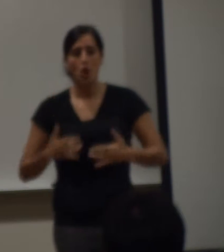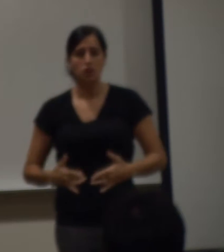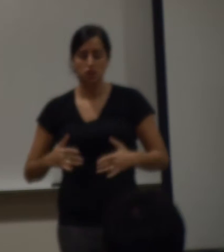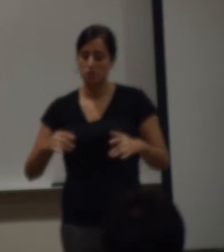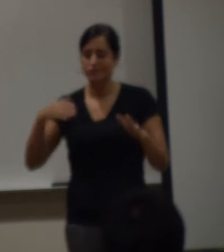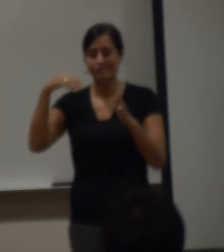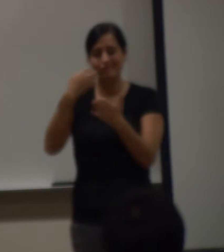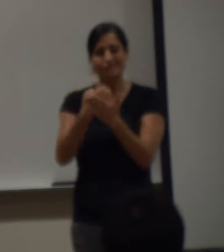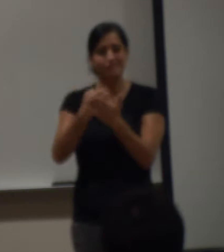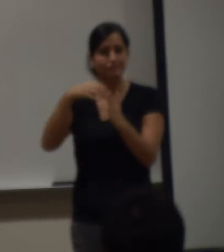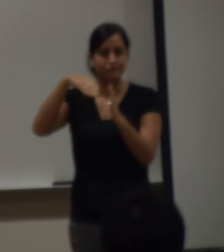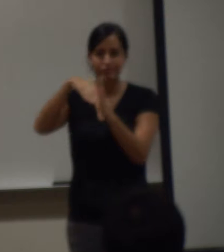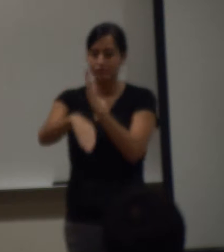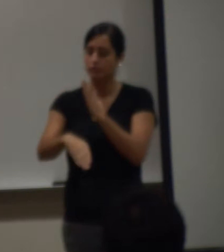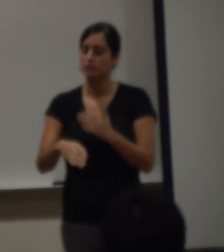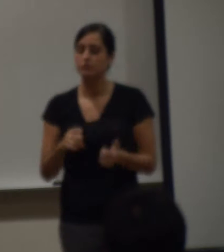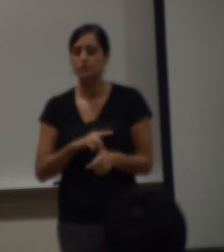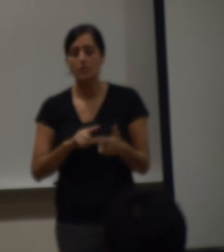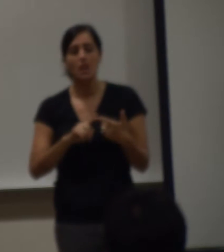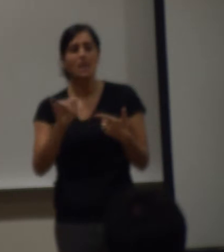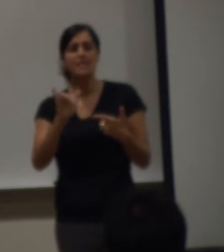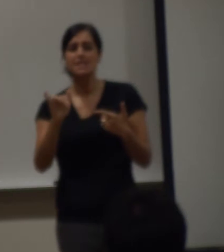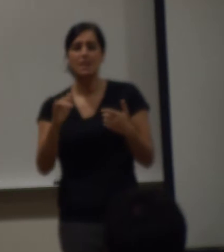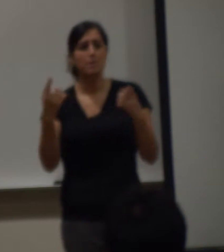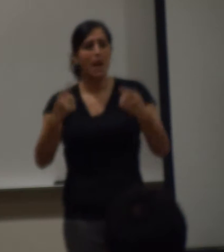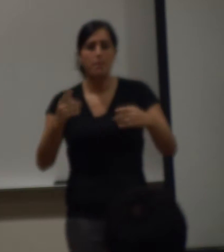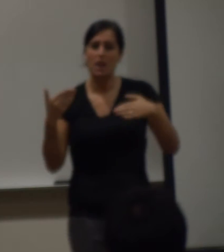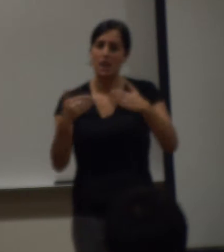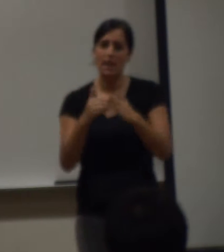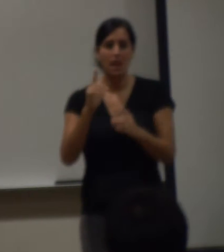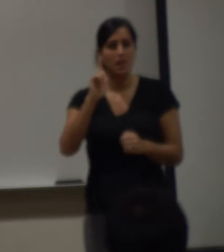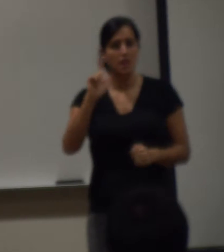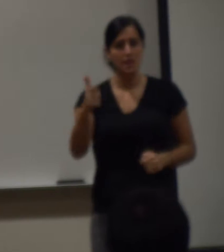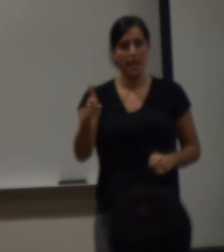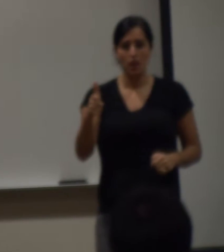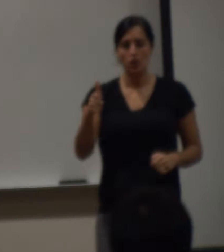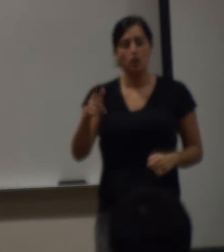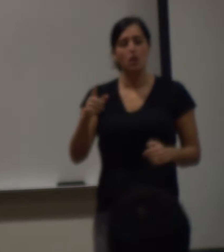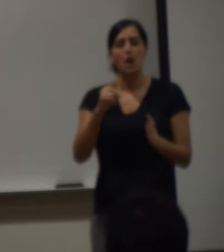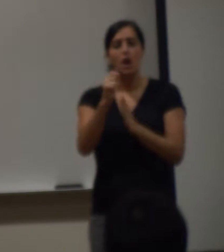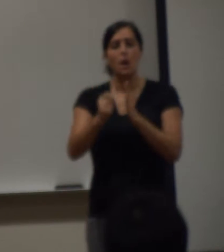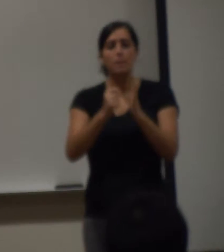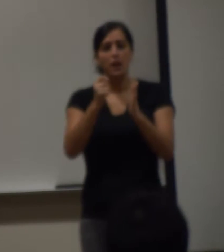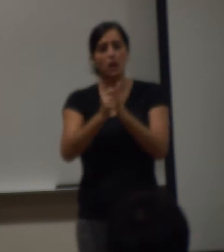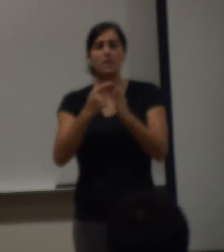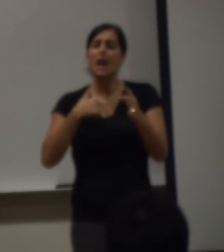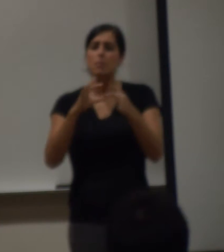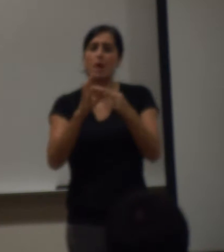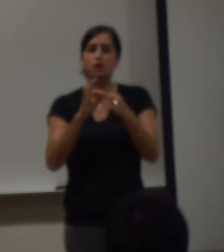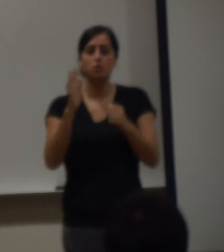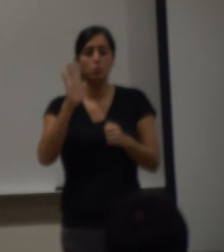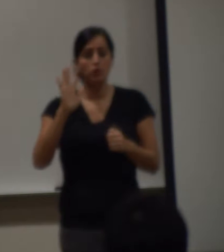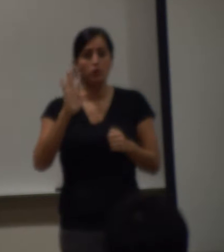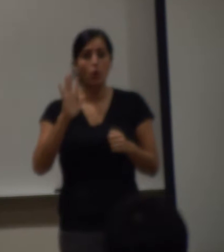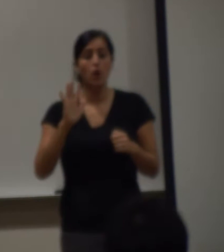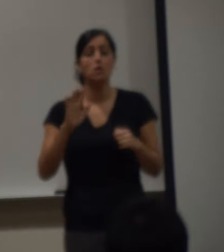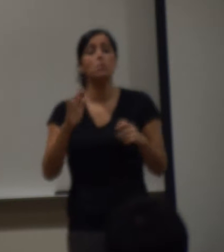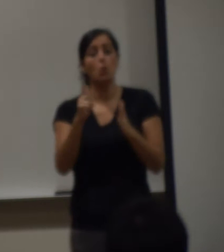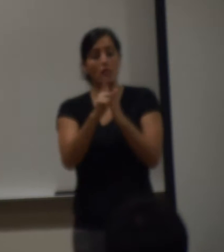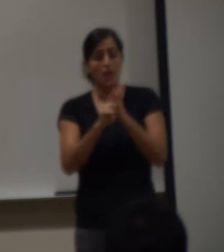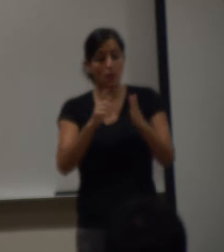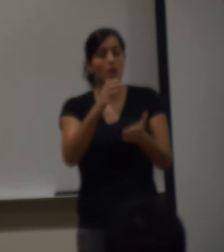after the Bracero period, which I had mentioned before, period in which migrants were legally led into the